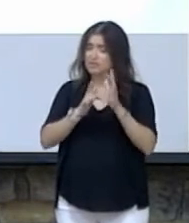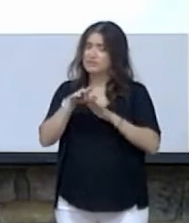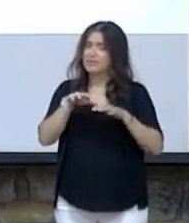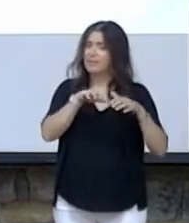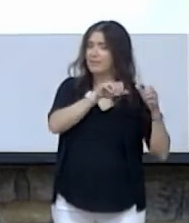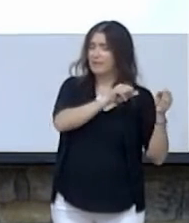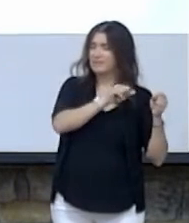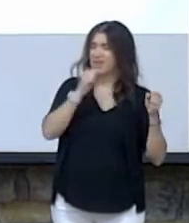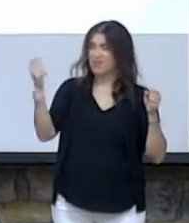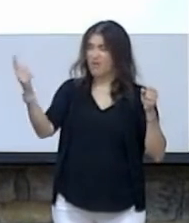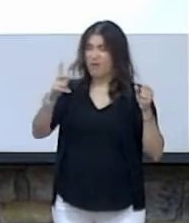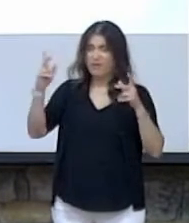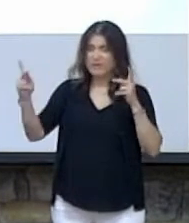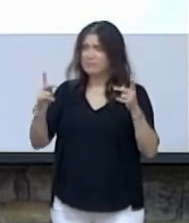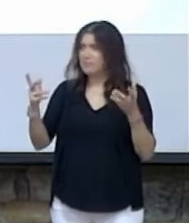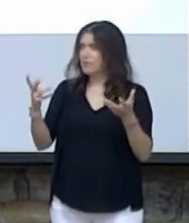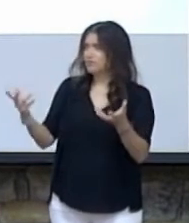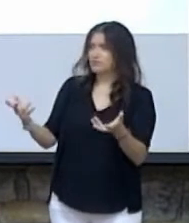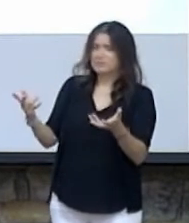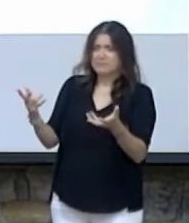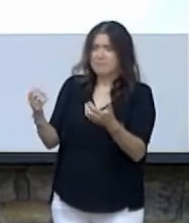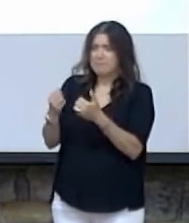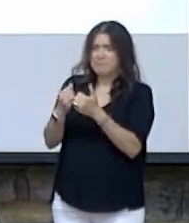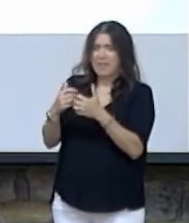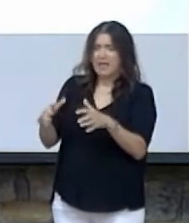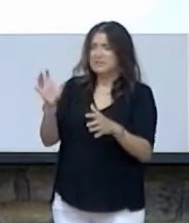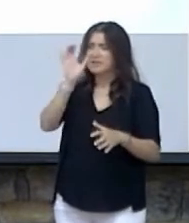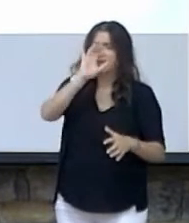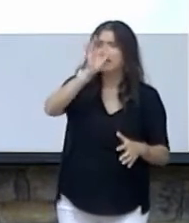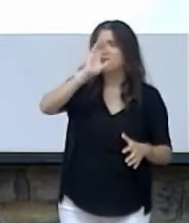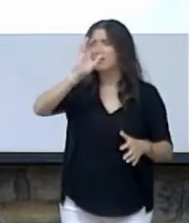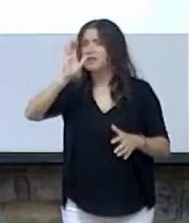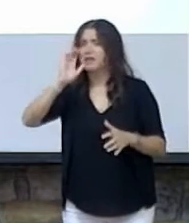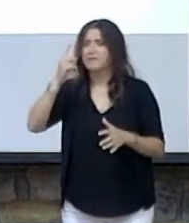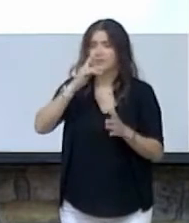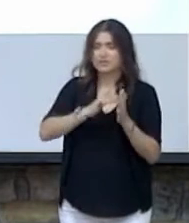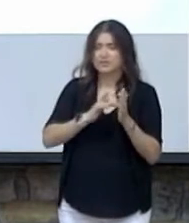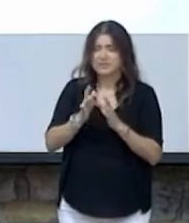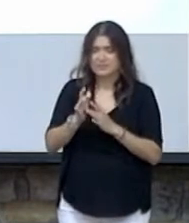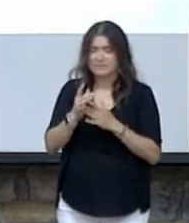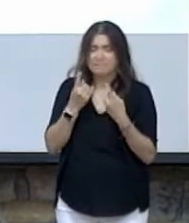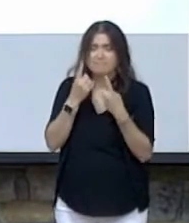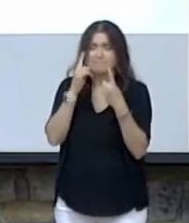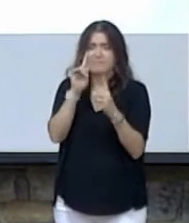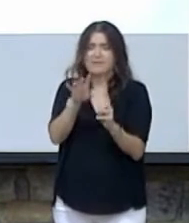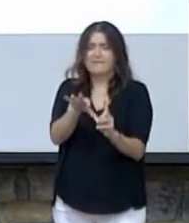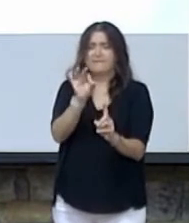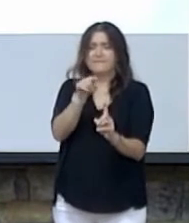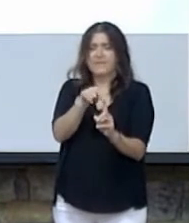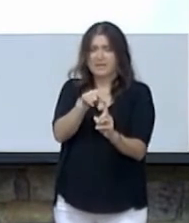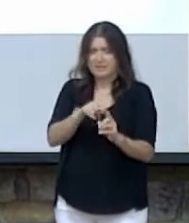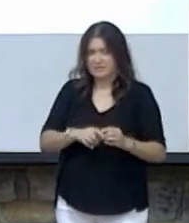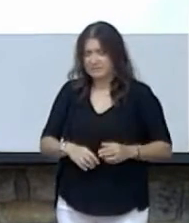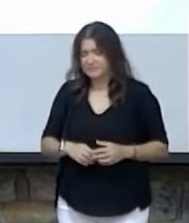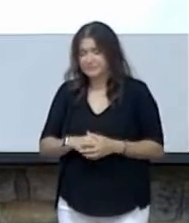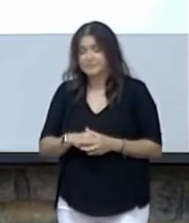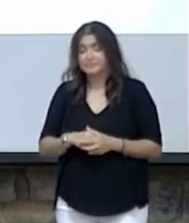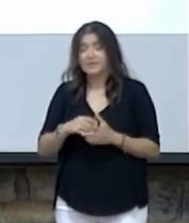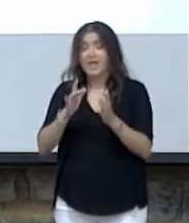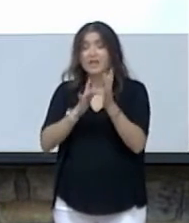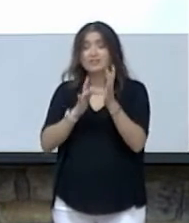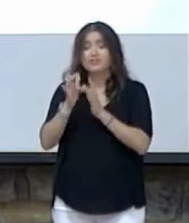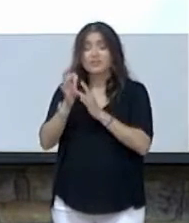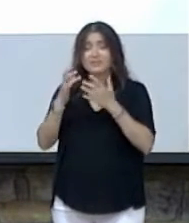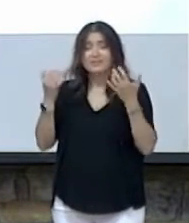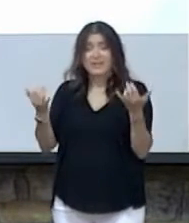these people that have just received this tremendous blessing go searching after him. And they find him. And Jesus